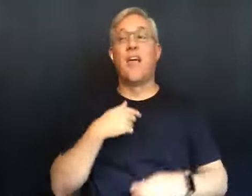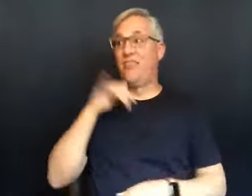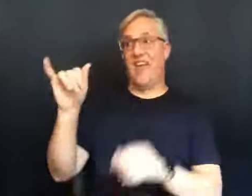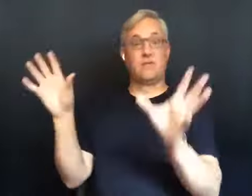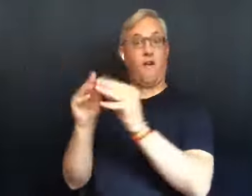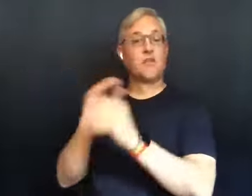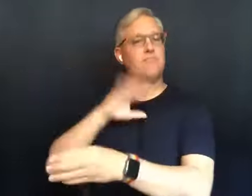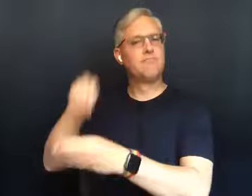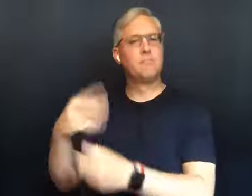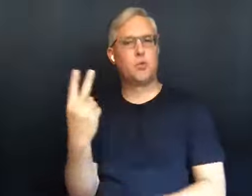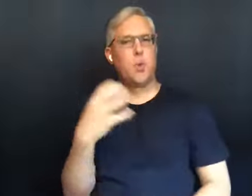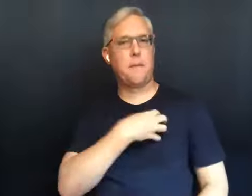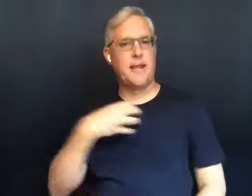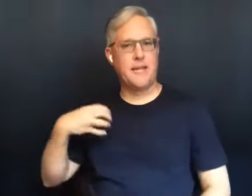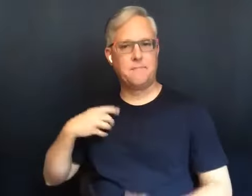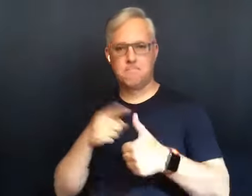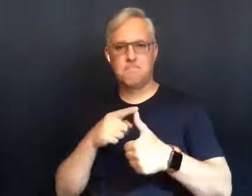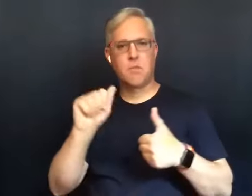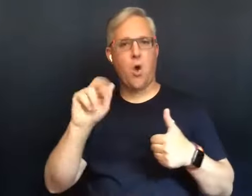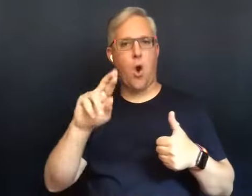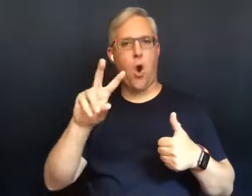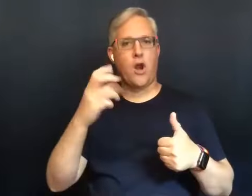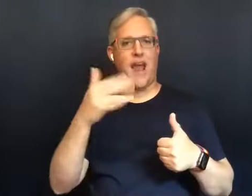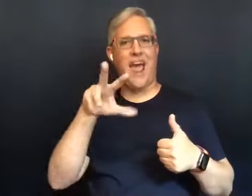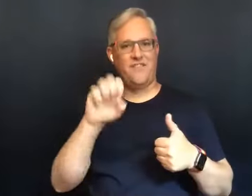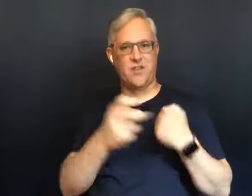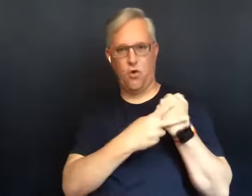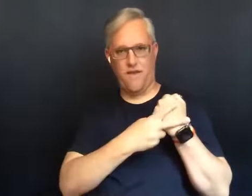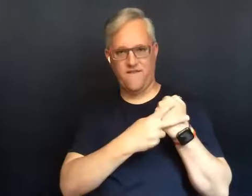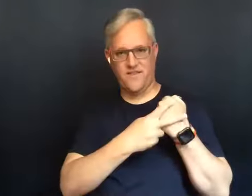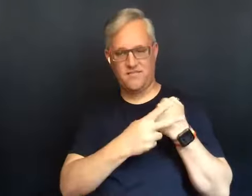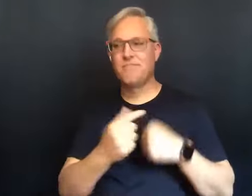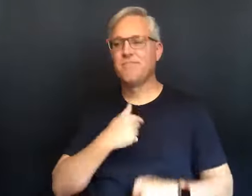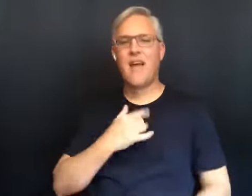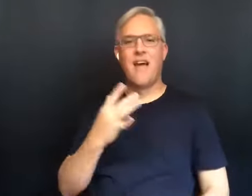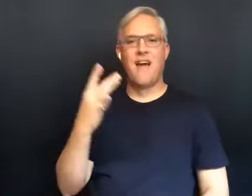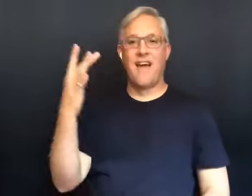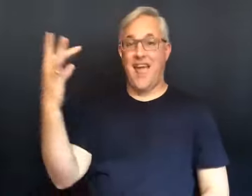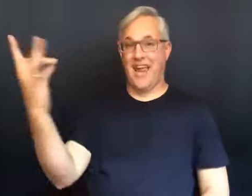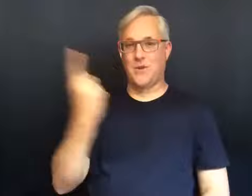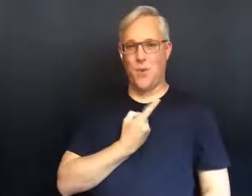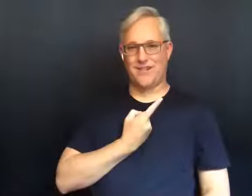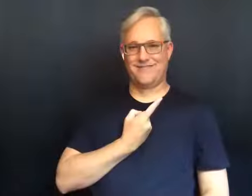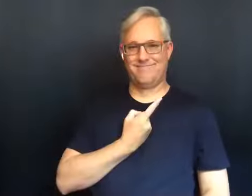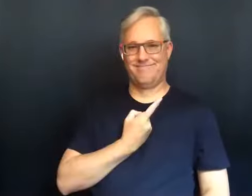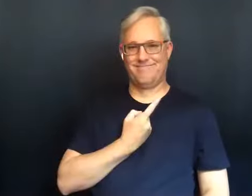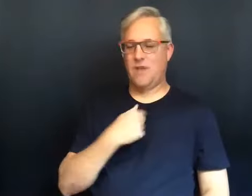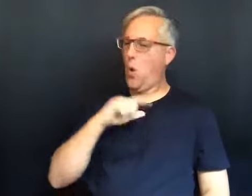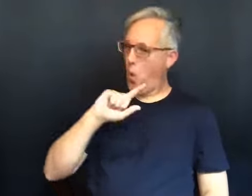Anonymous. I spent that conference on 2 committees. In Archives Committee, I was